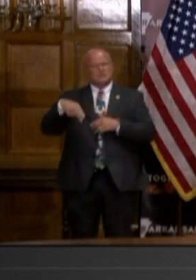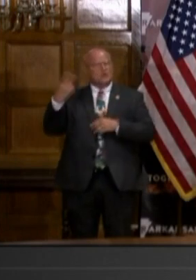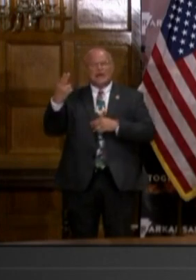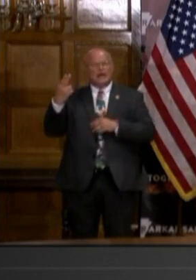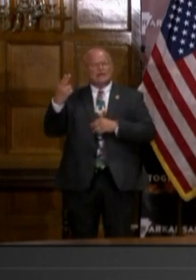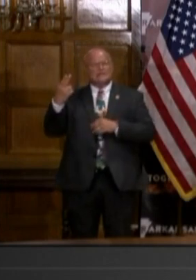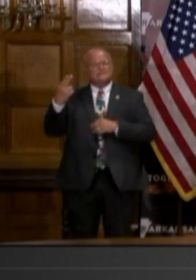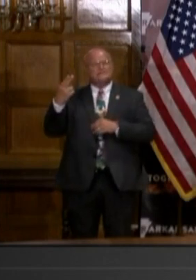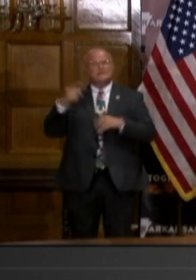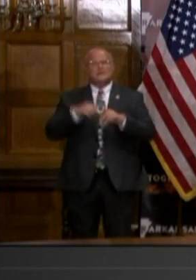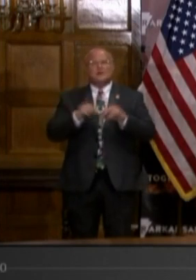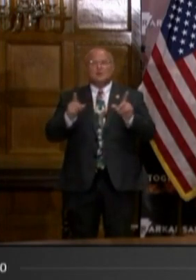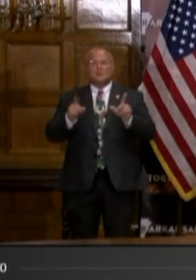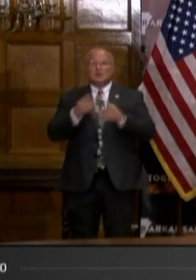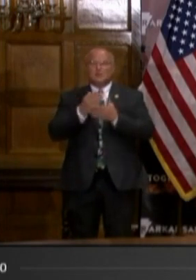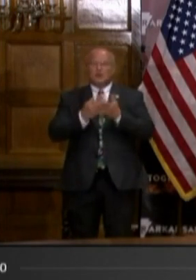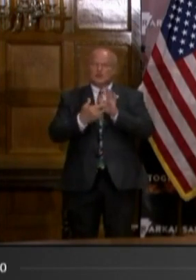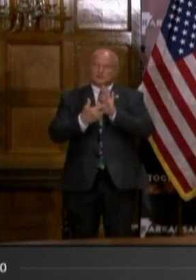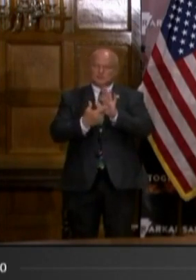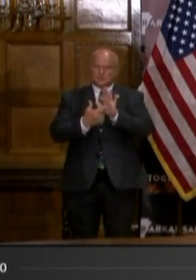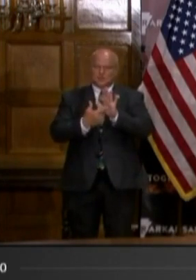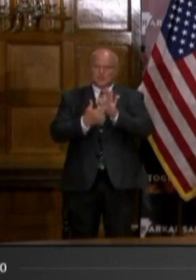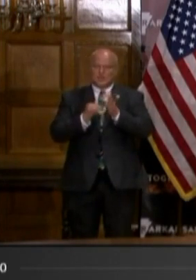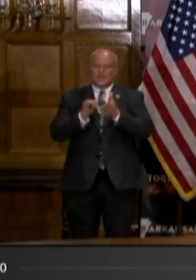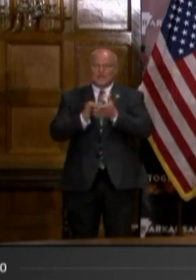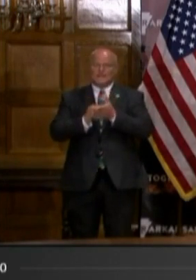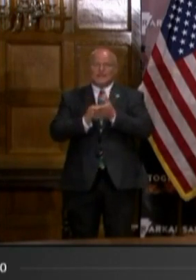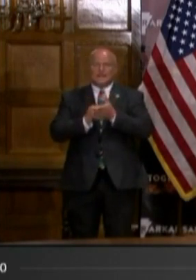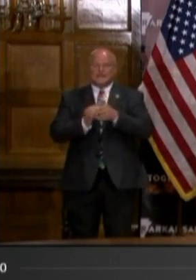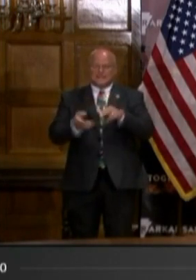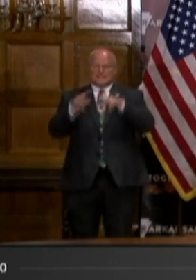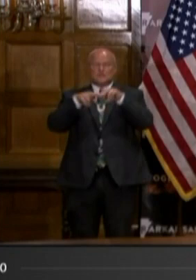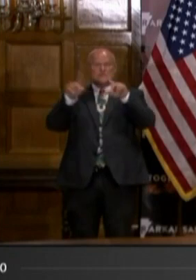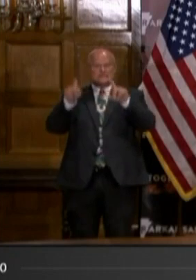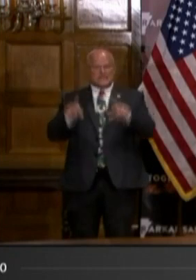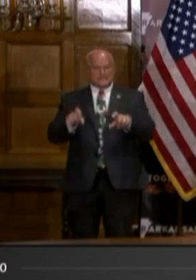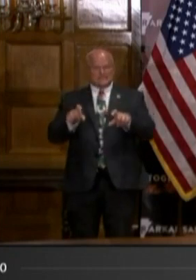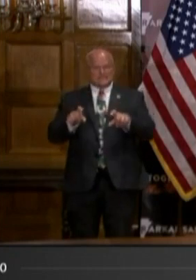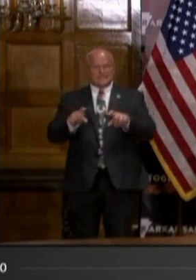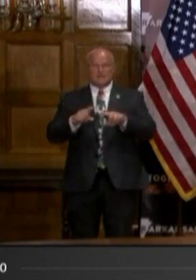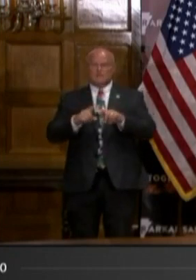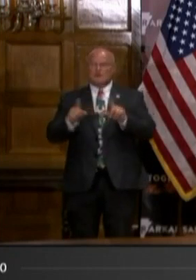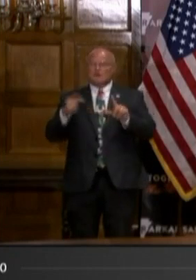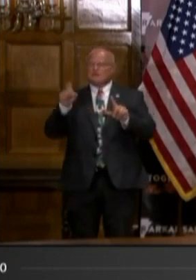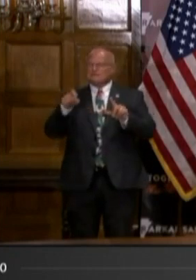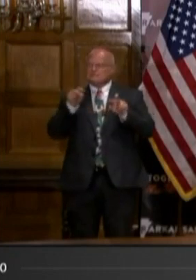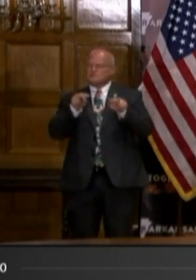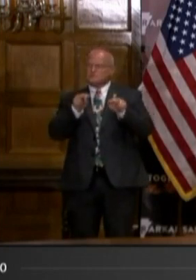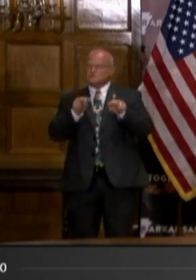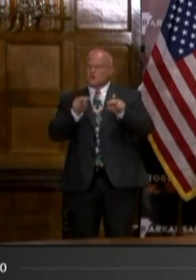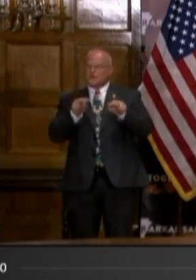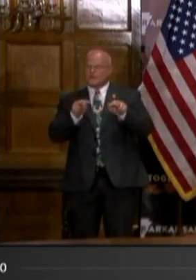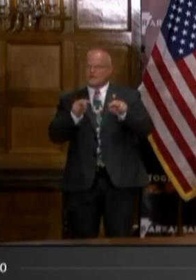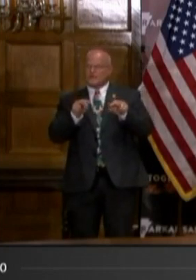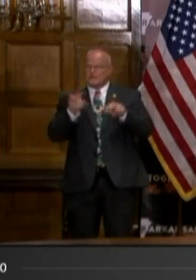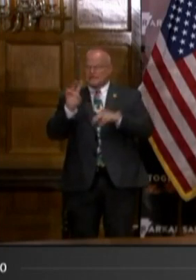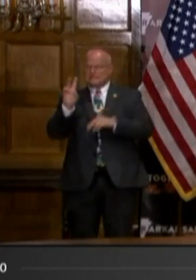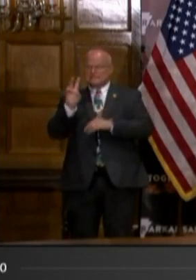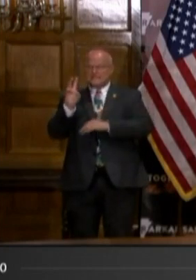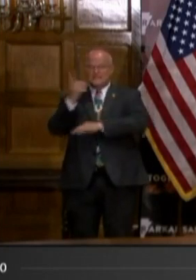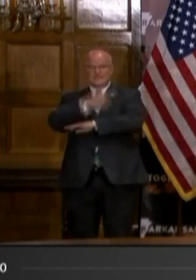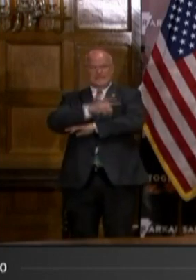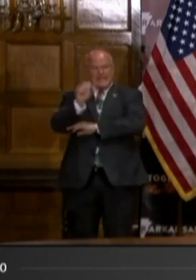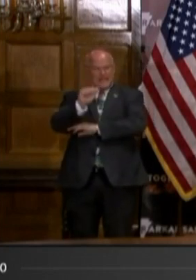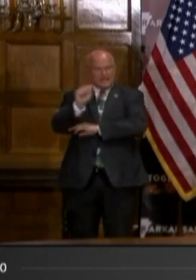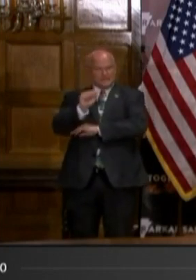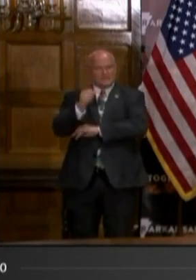high, but partly reflecting the increased testing, but it's more than that. We've got to watch it. The 7-day rolling